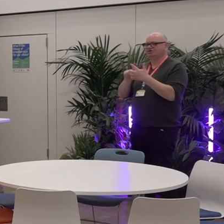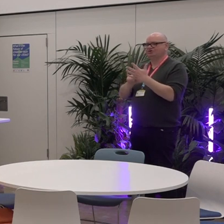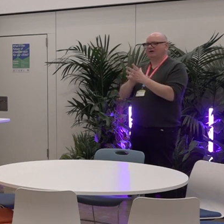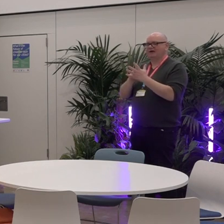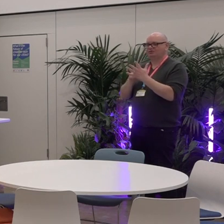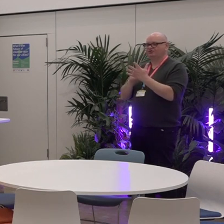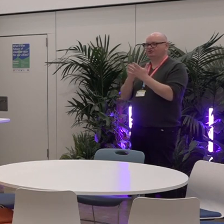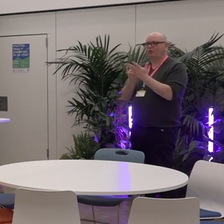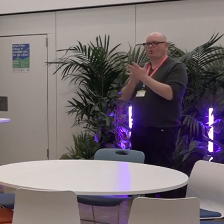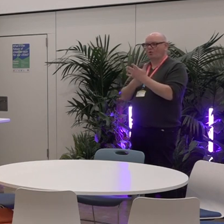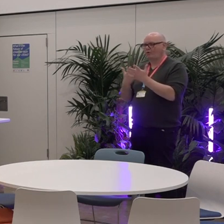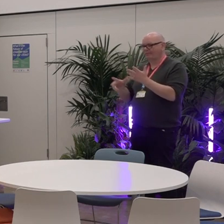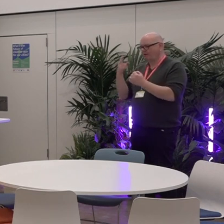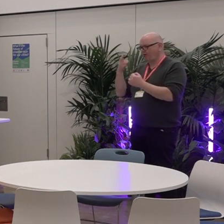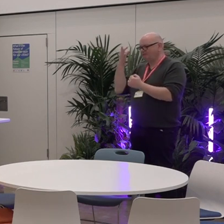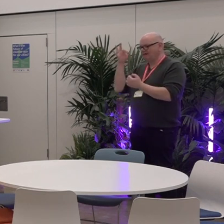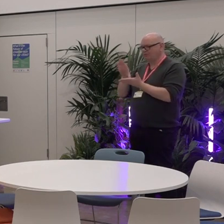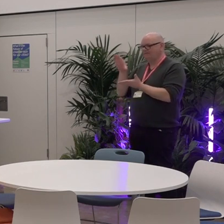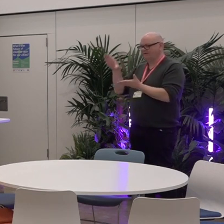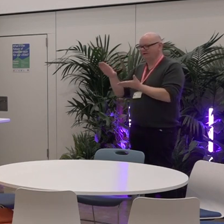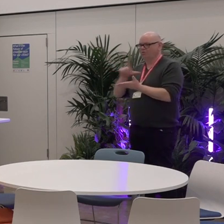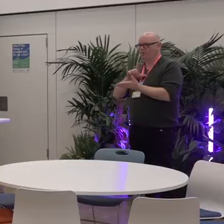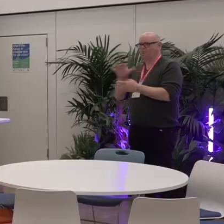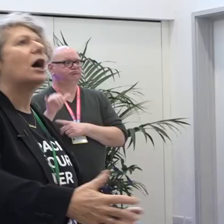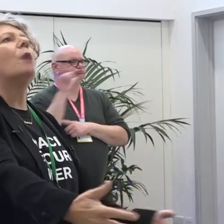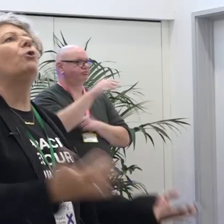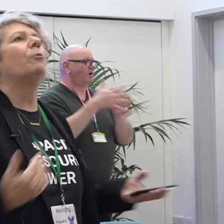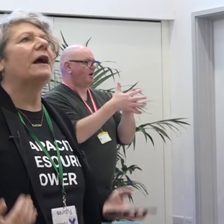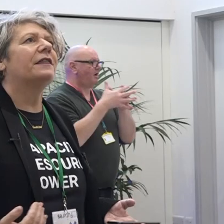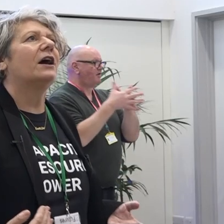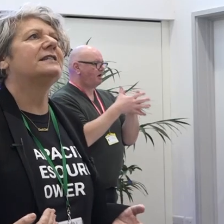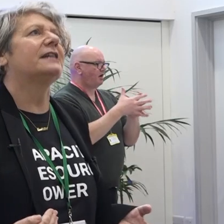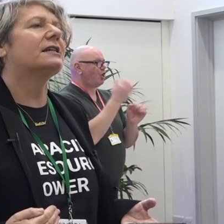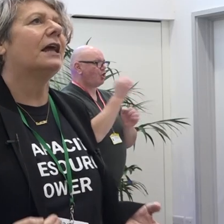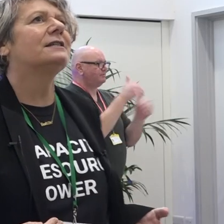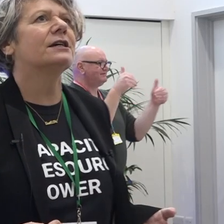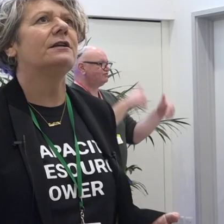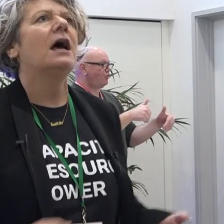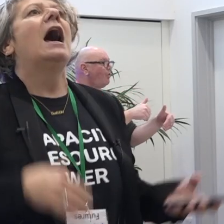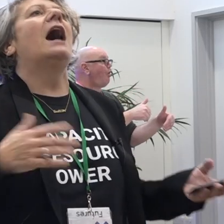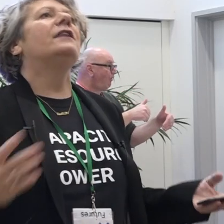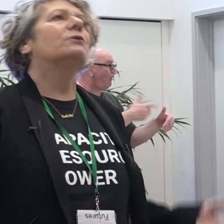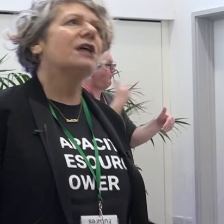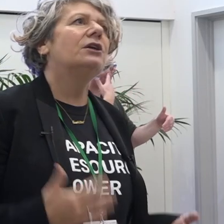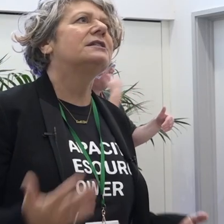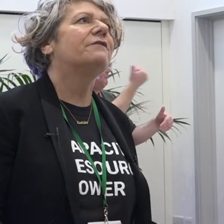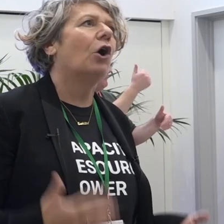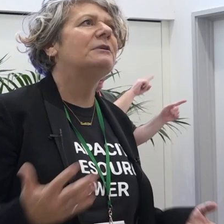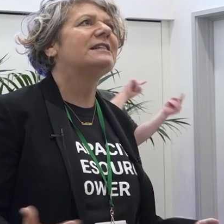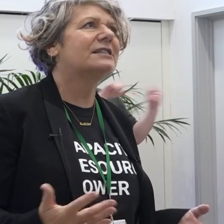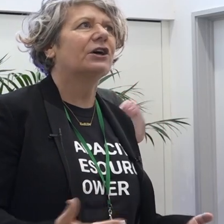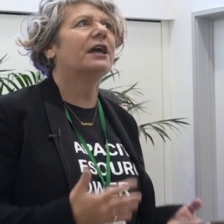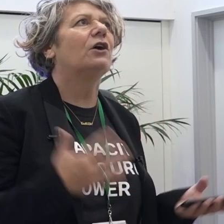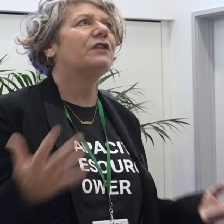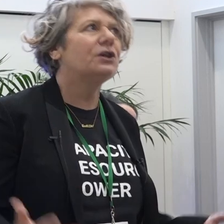an Arts Council grant, went to the comedy store in the US, brought back the idea to London, and the alternative